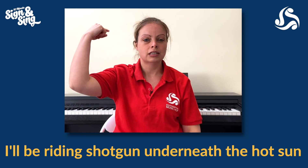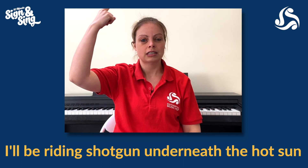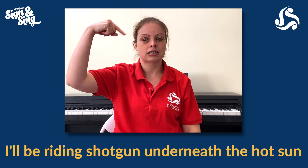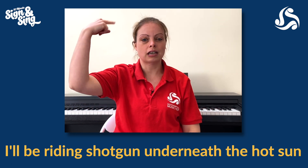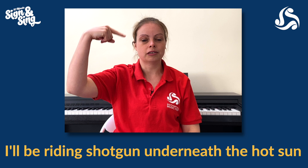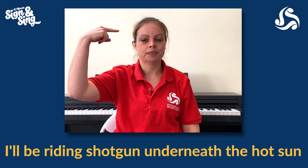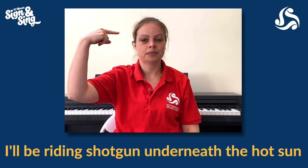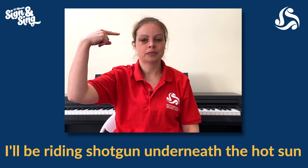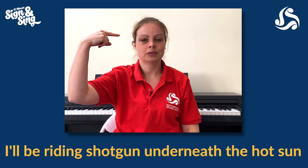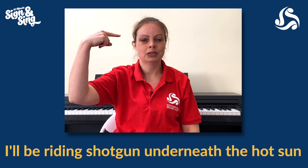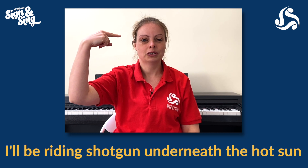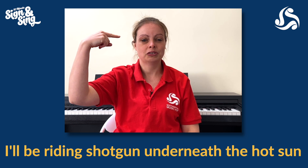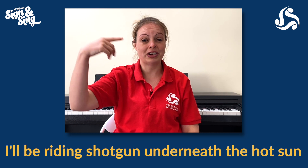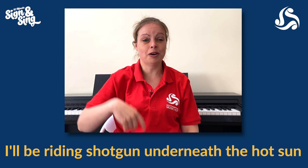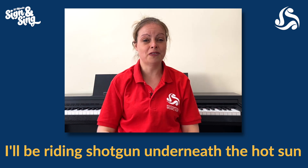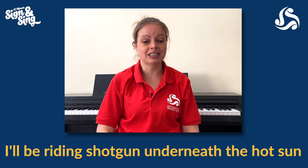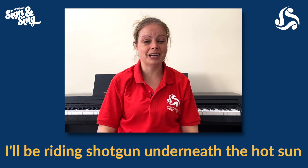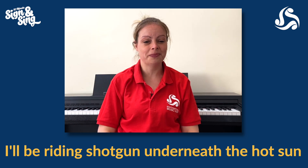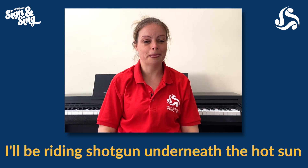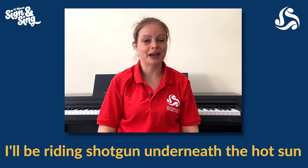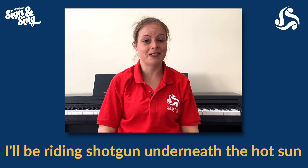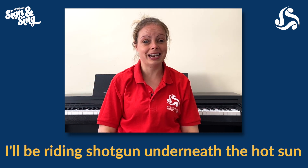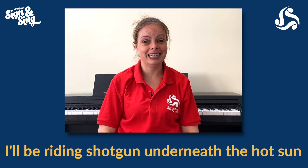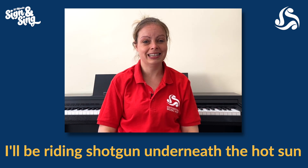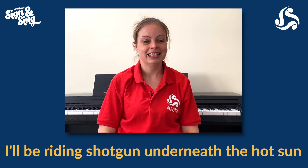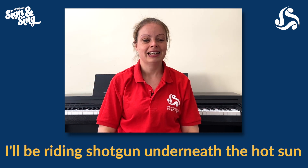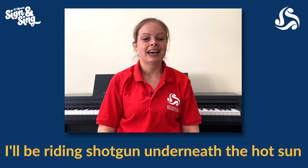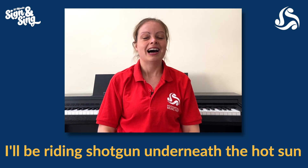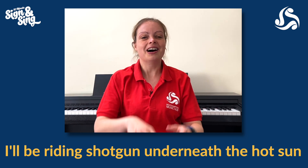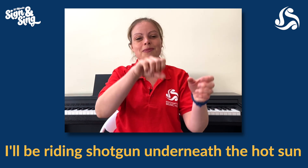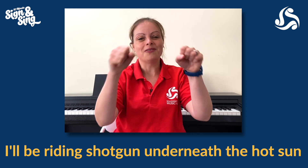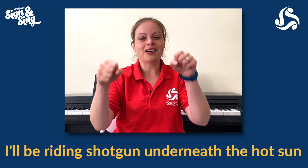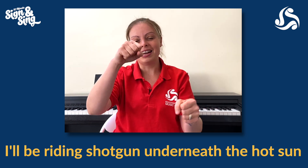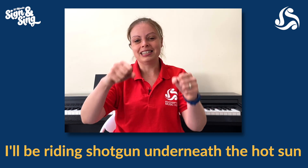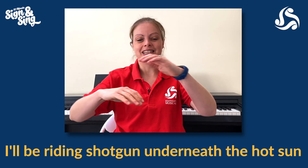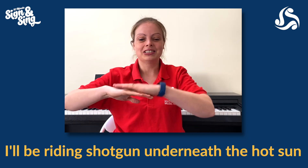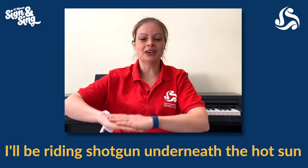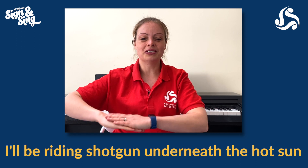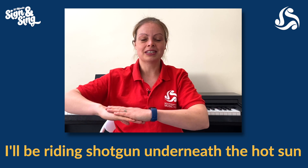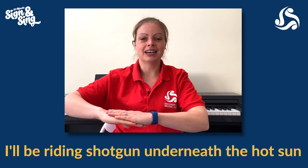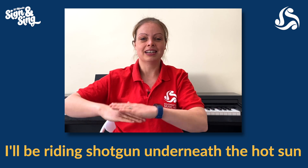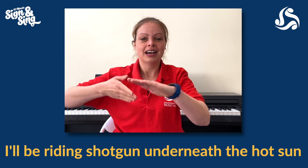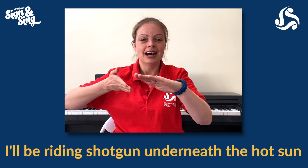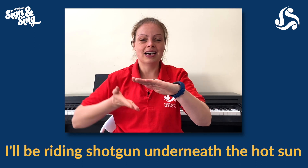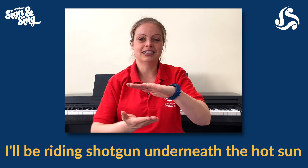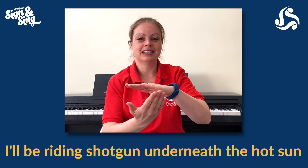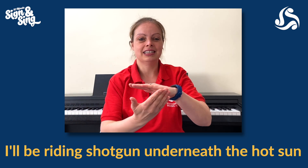hot sun. Should we try it a little bit faster? Are you ready? I'll be riding